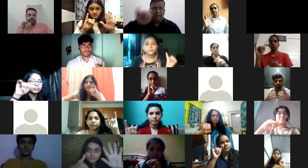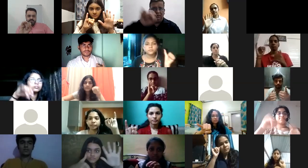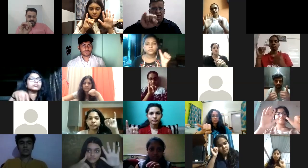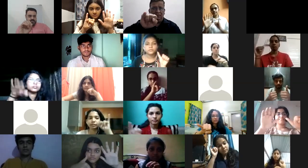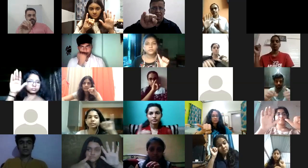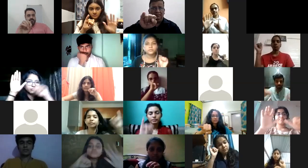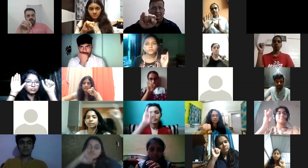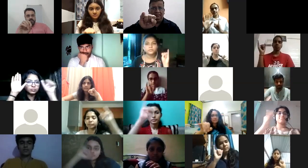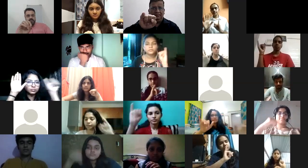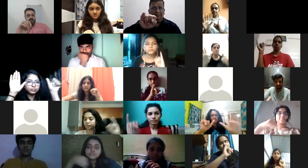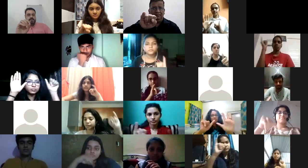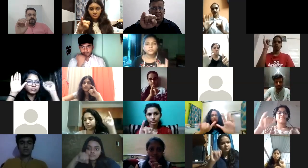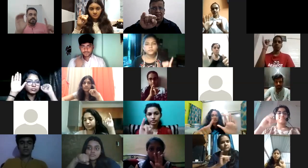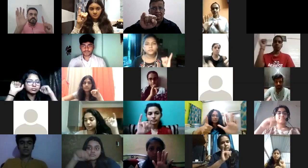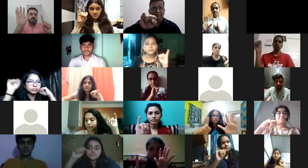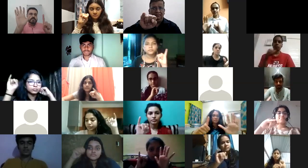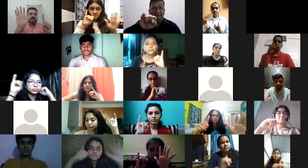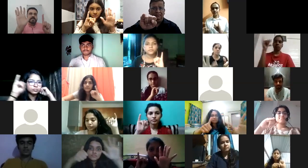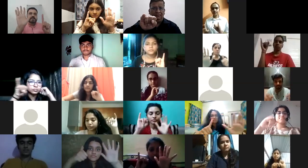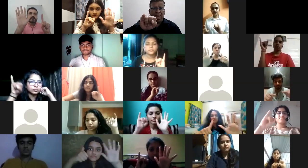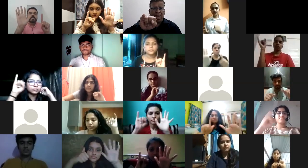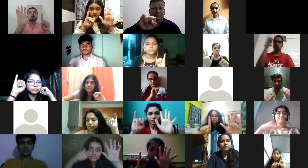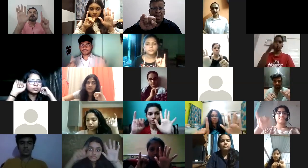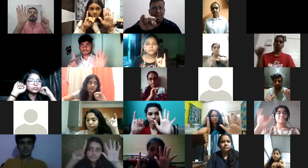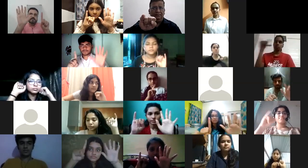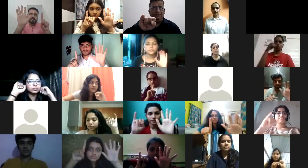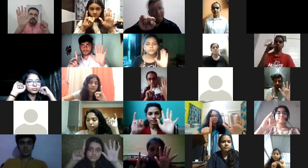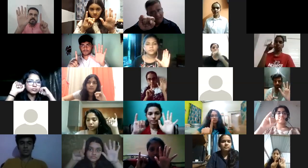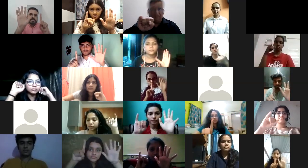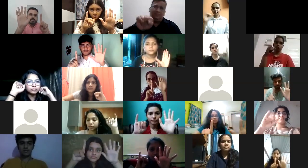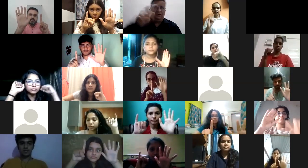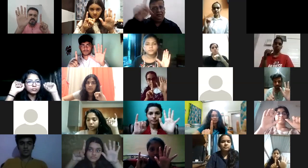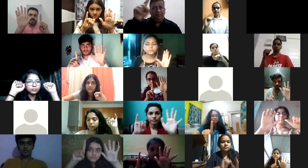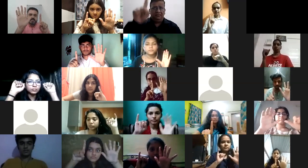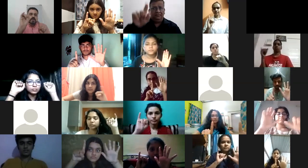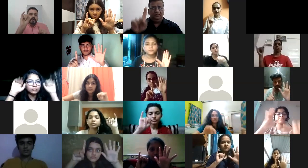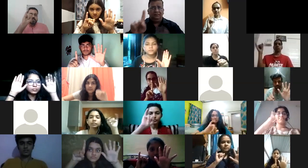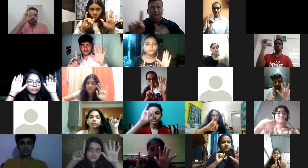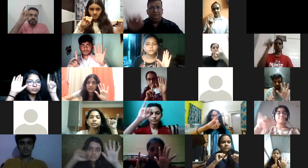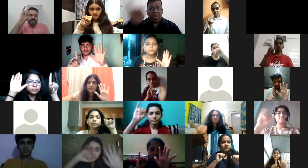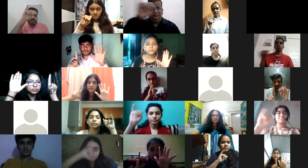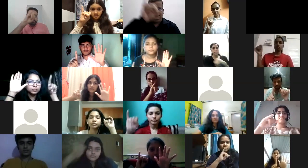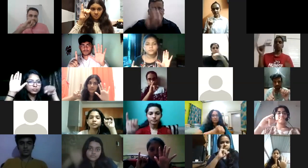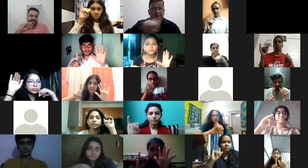Yes. This is also correct. This because 6, or because we write 6 like